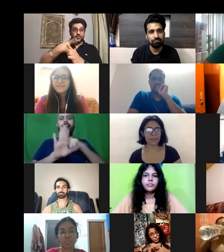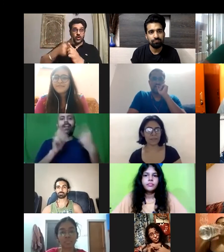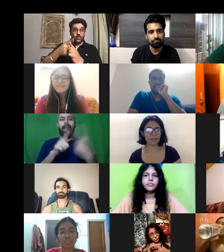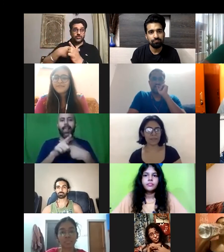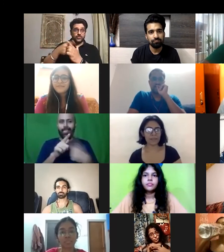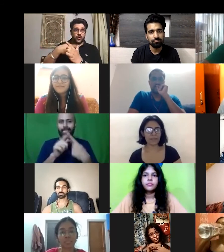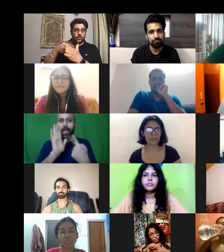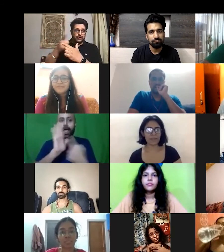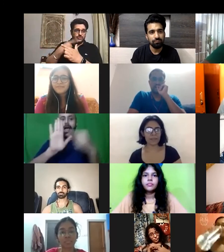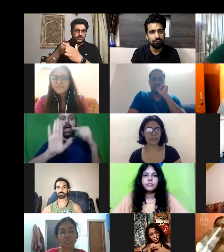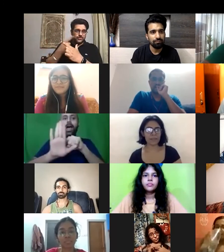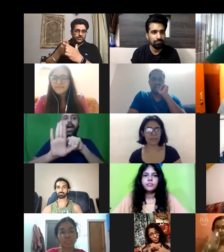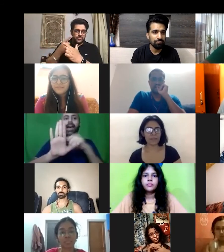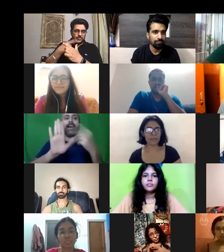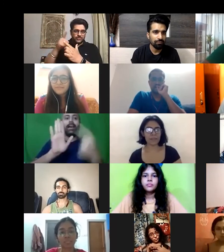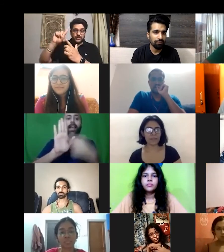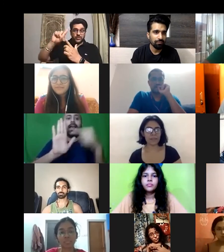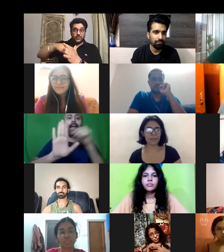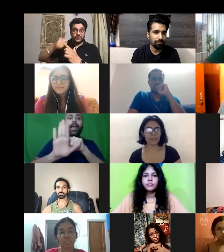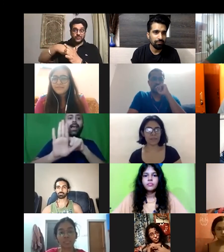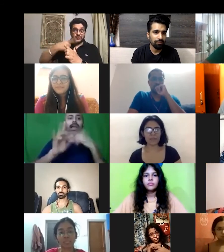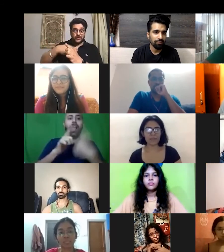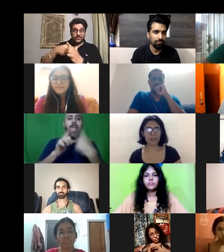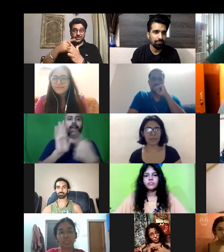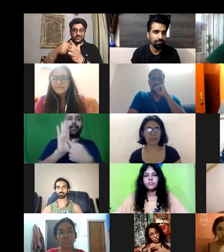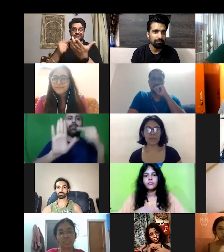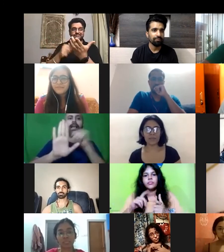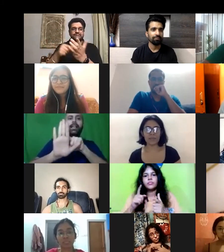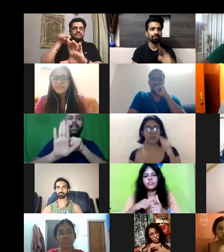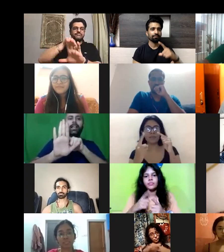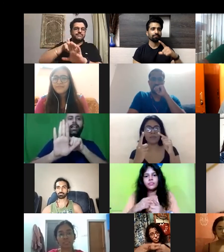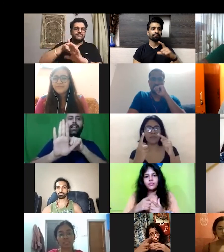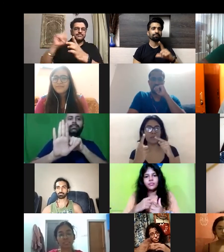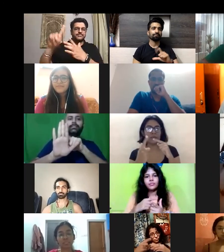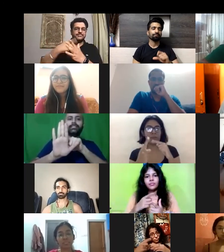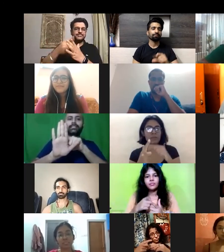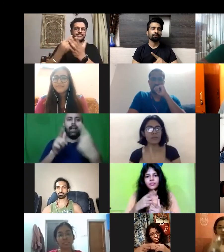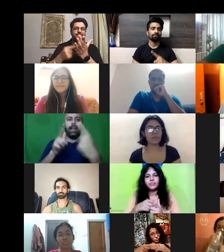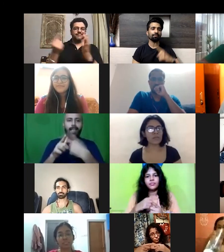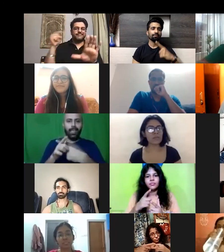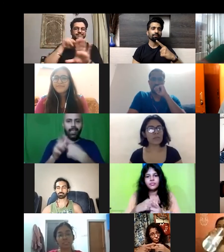Okay, so in Indian Sign Language, this is joke. Joke.